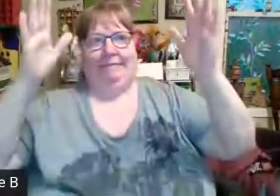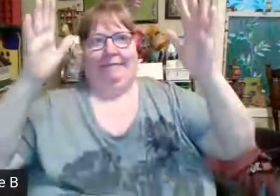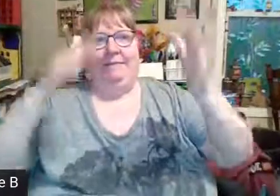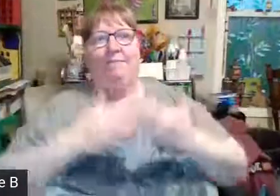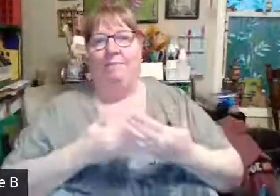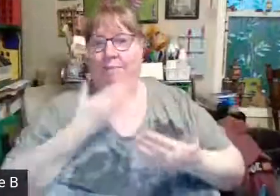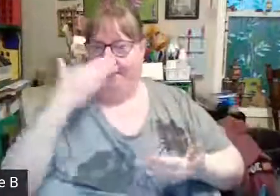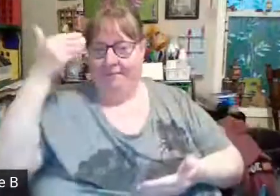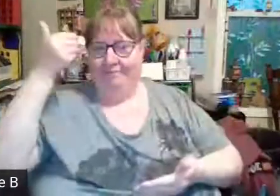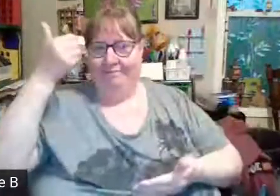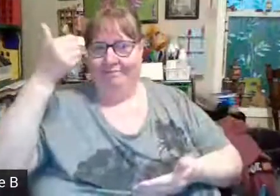You're good.